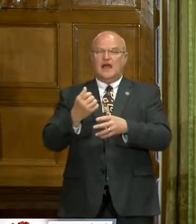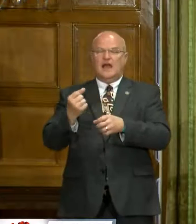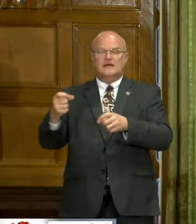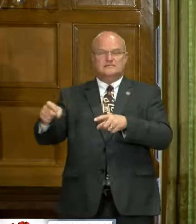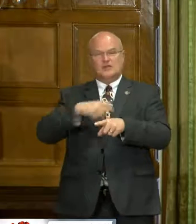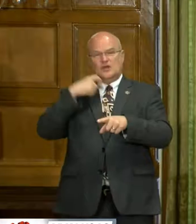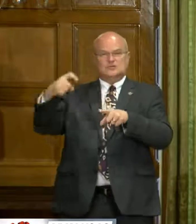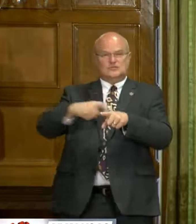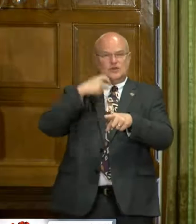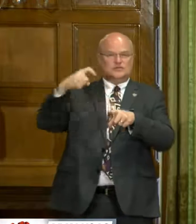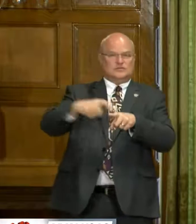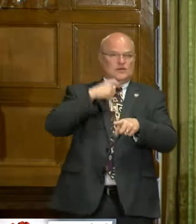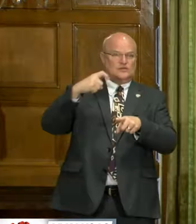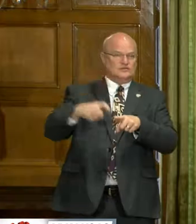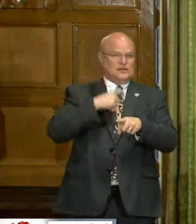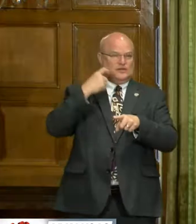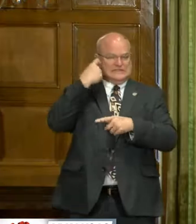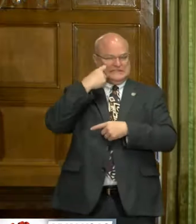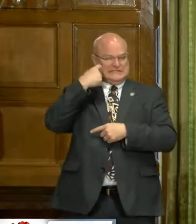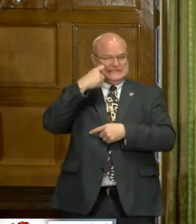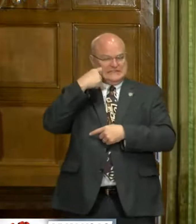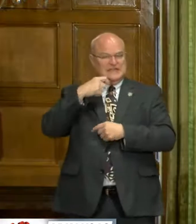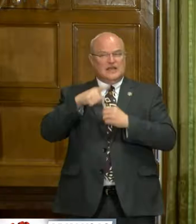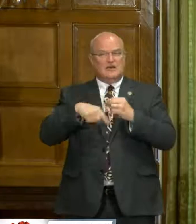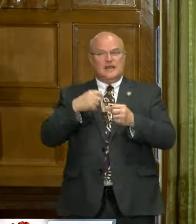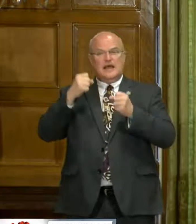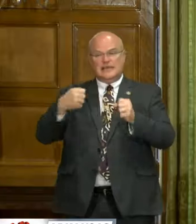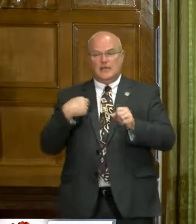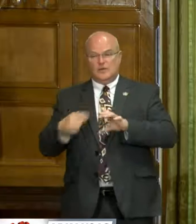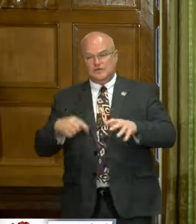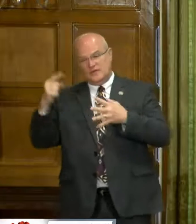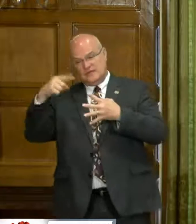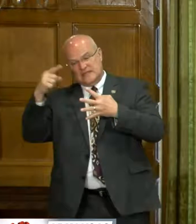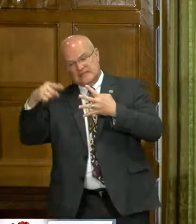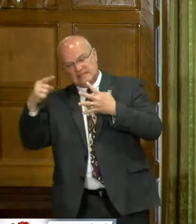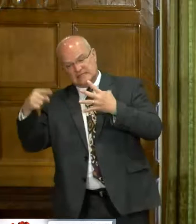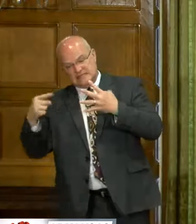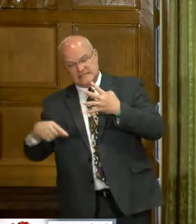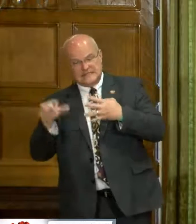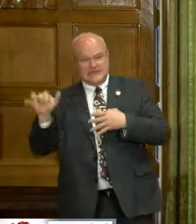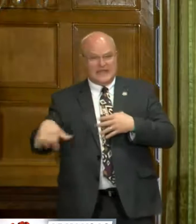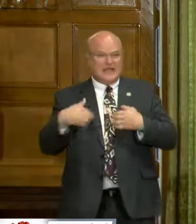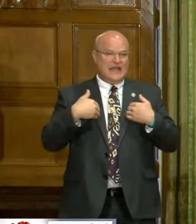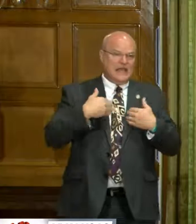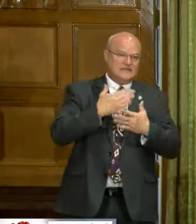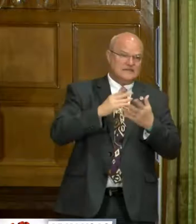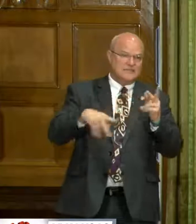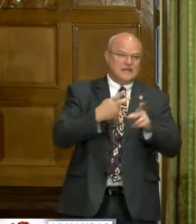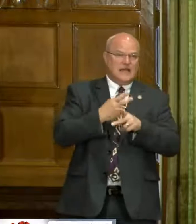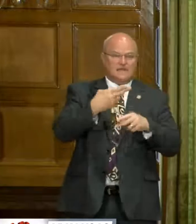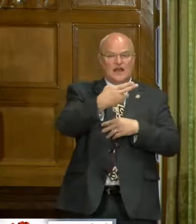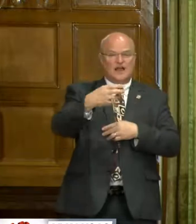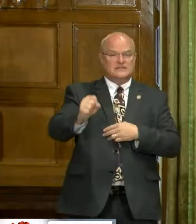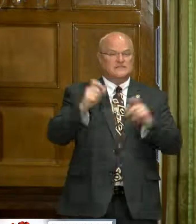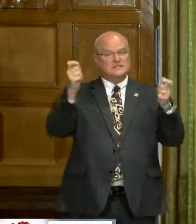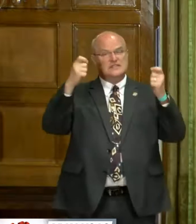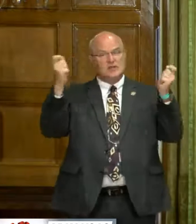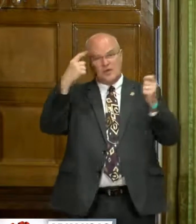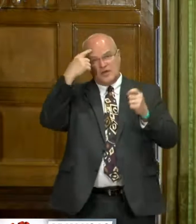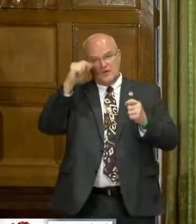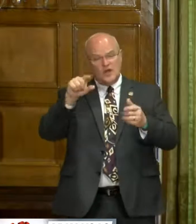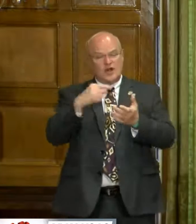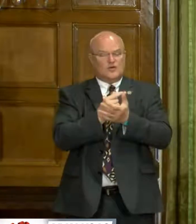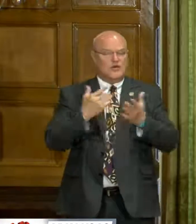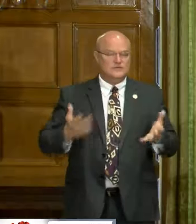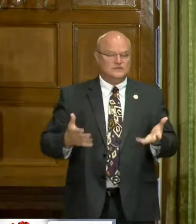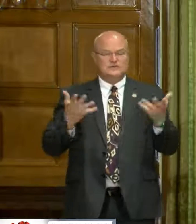a lot of calls in recent weeks about can we do this, can we do that, can we have some kind of a high school ceremony for